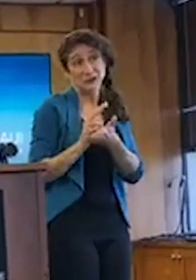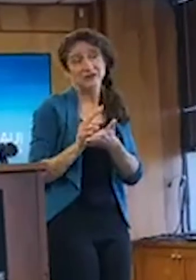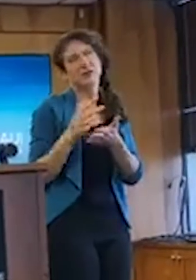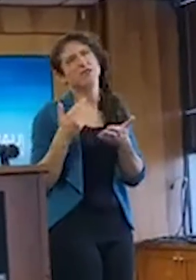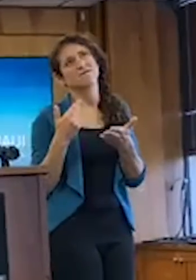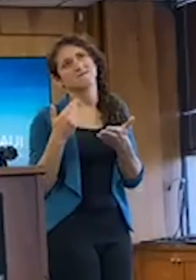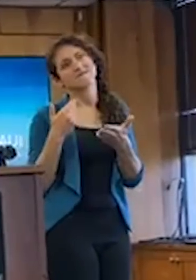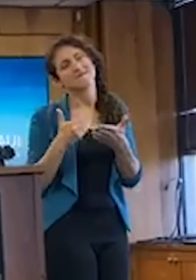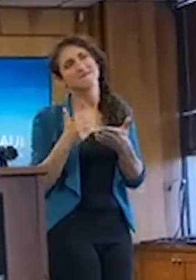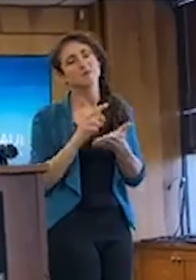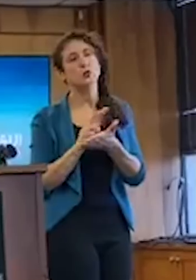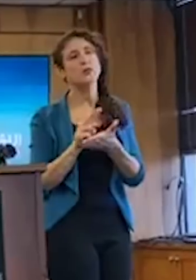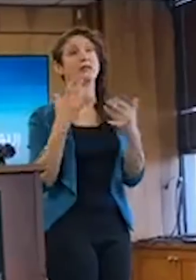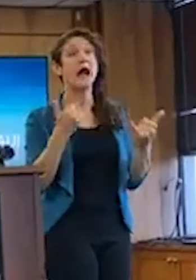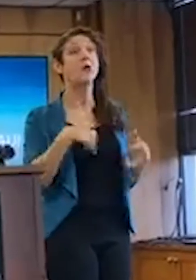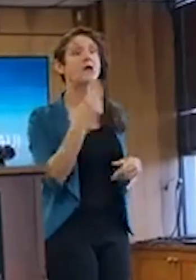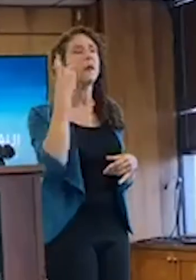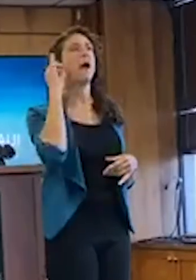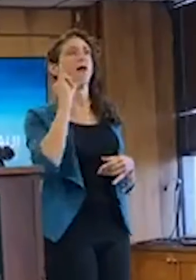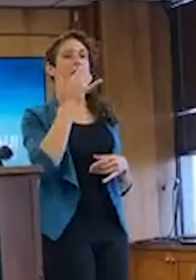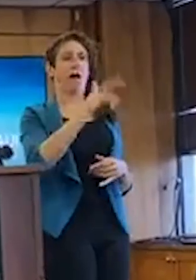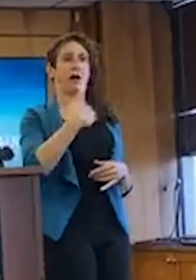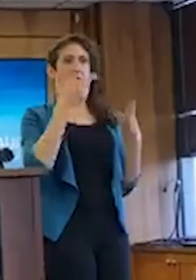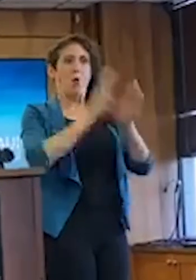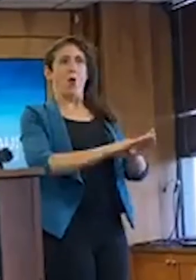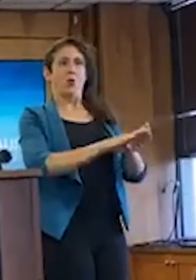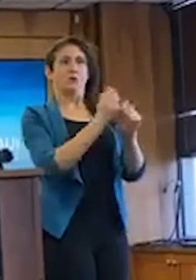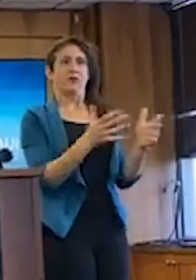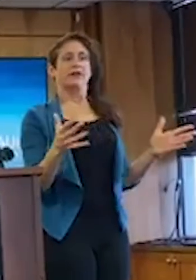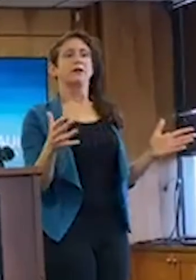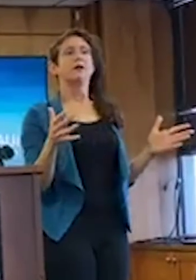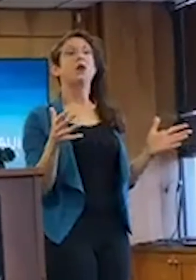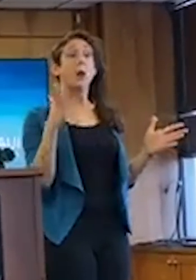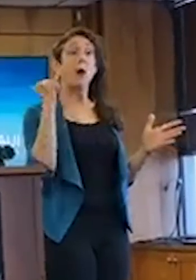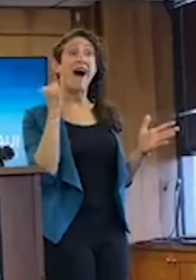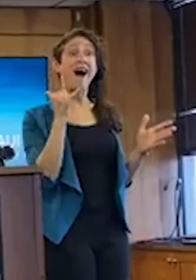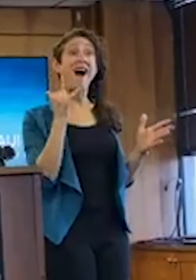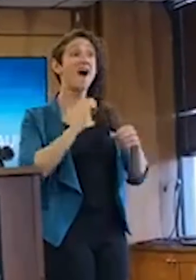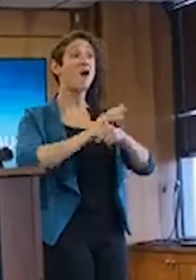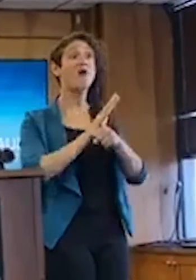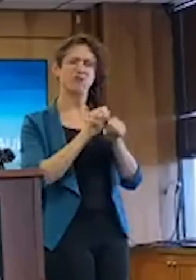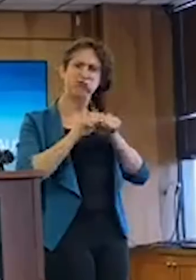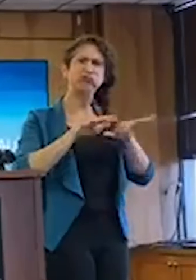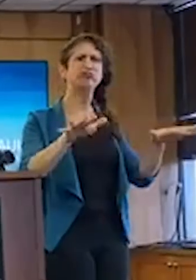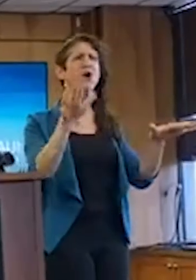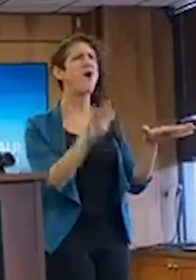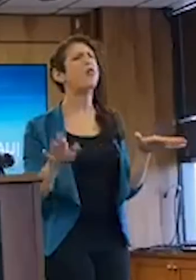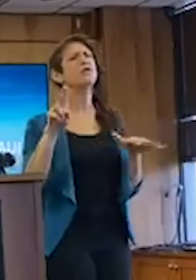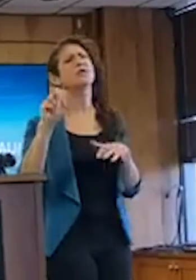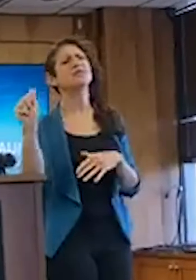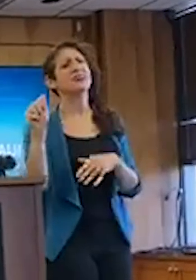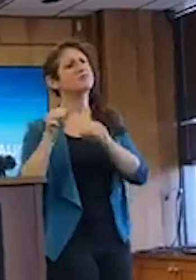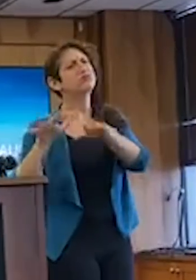later, we're finding out the reasons why. It's come very quickly, and it's come very profoundly throughout the nation, throughout